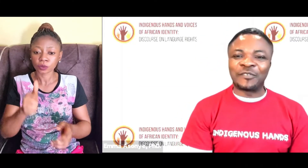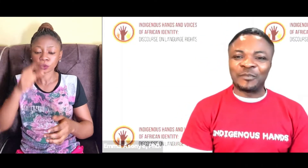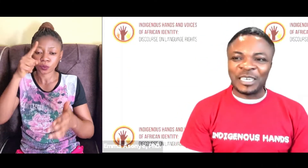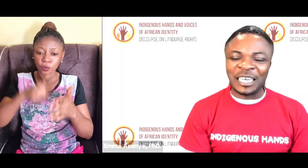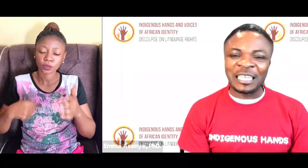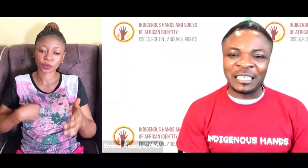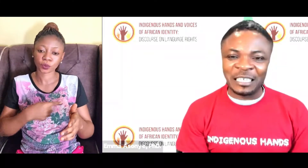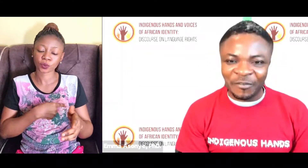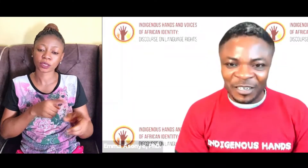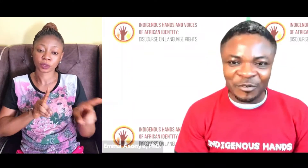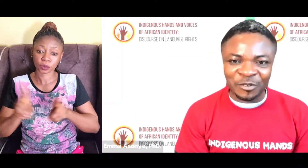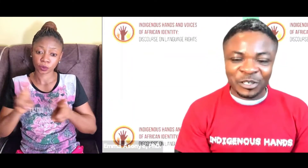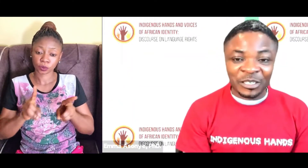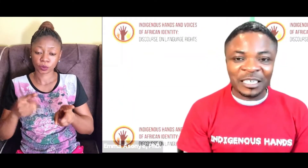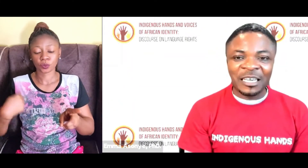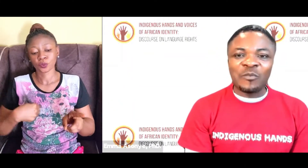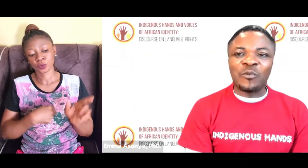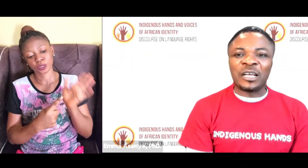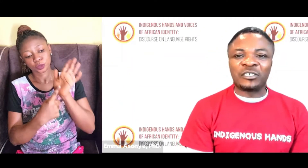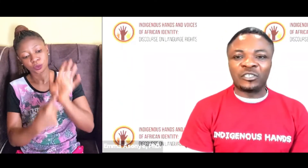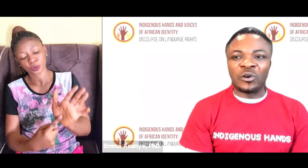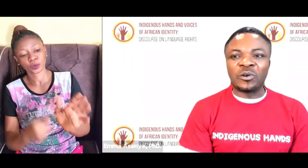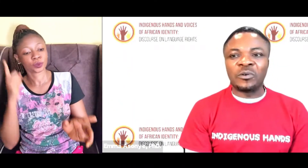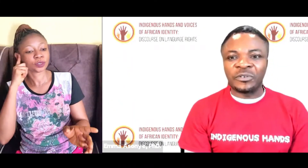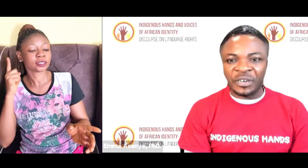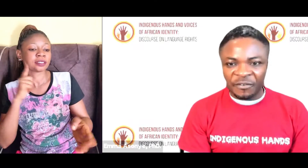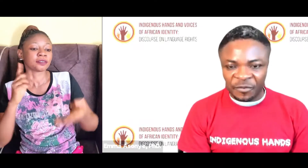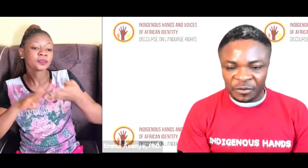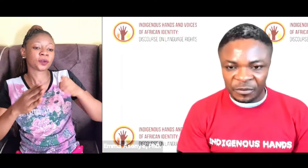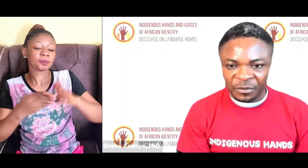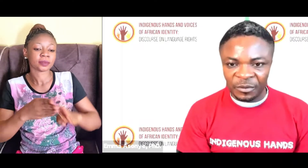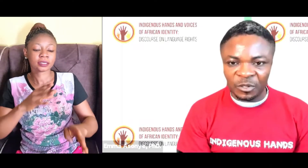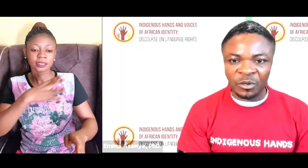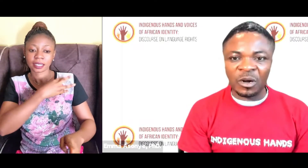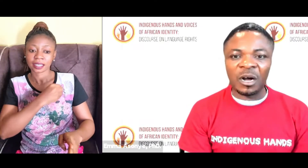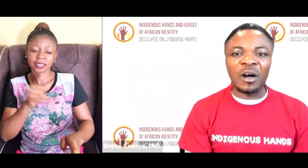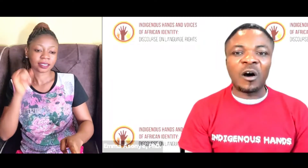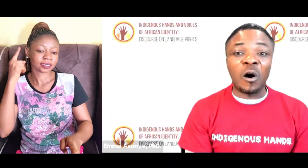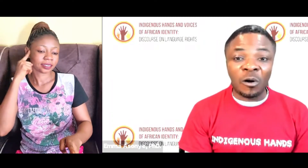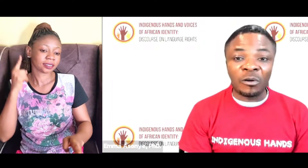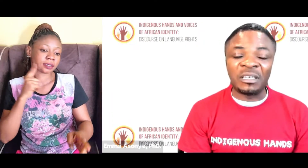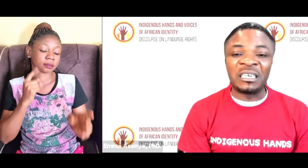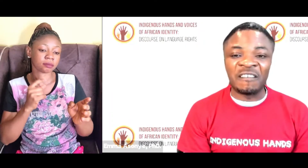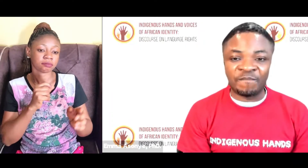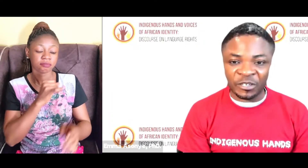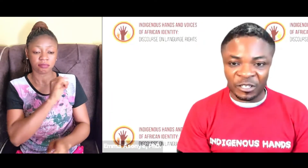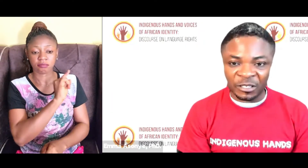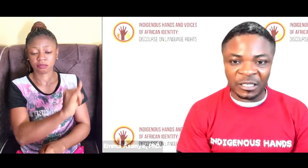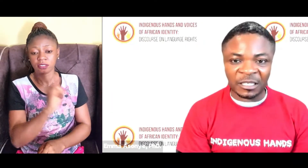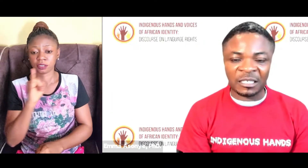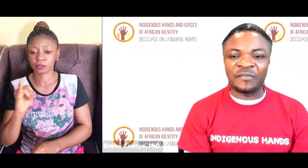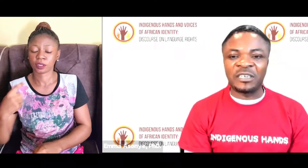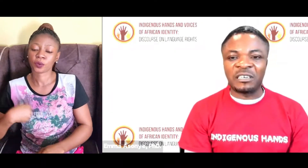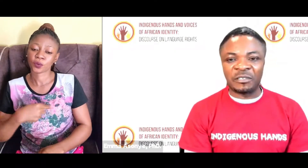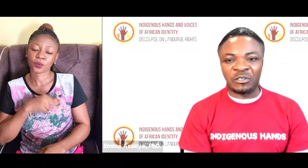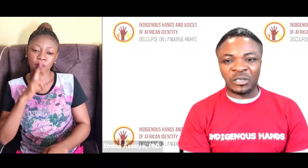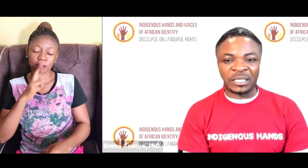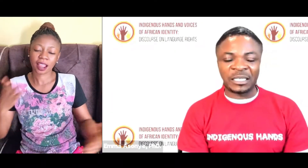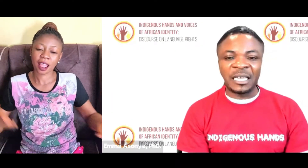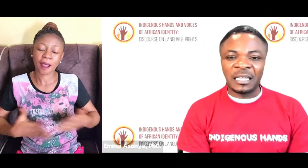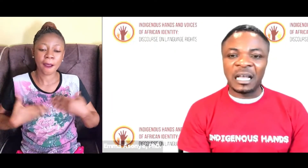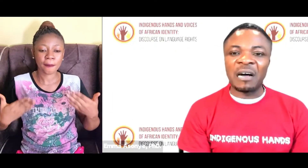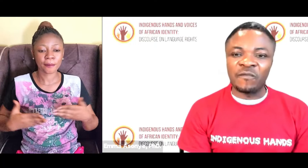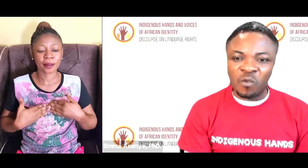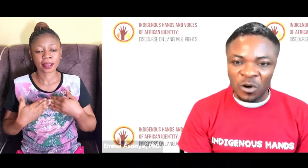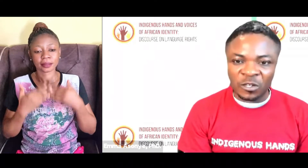project the deaf community and the deaf individuals. We are so grateful to all the deaf persons, deaf